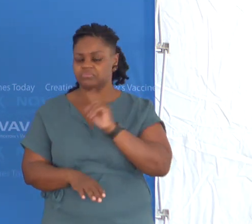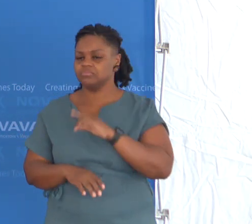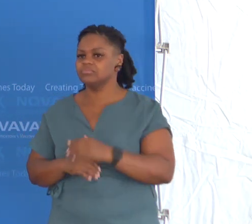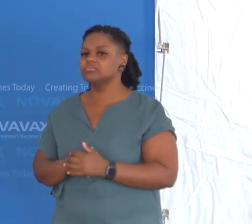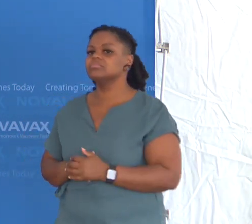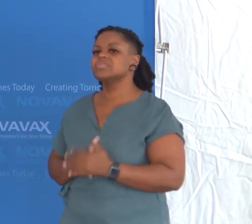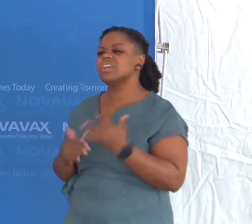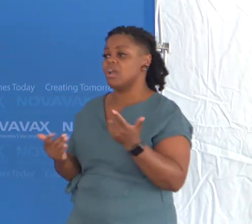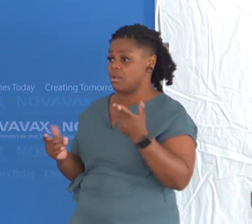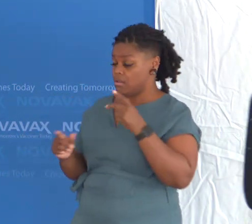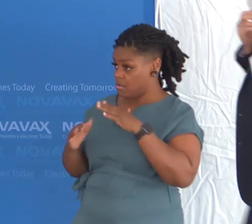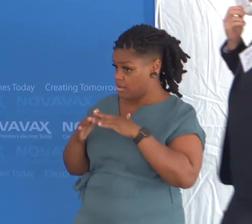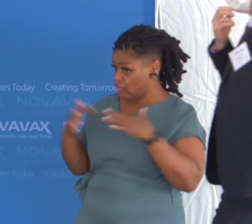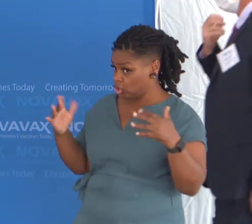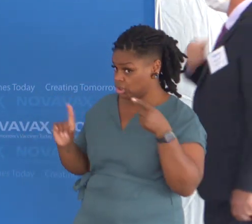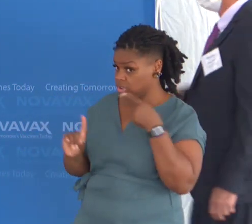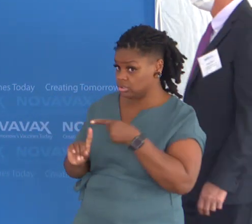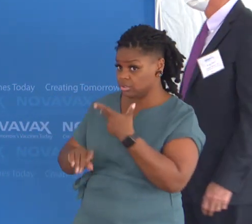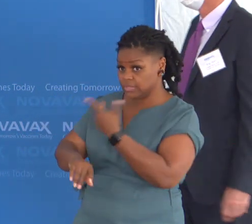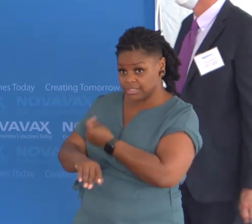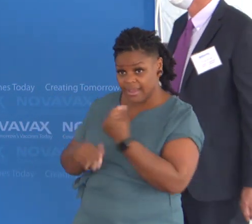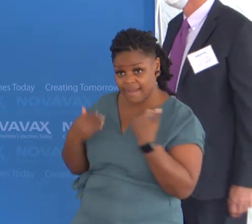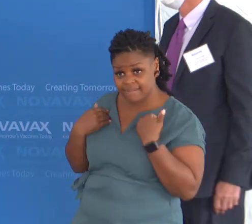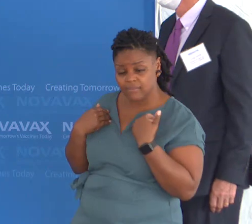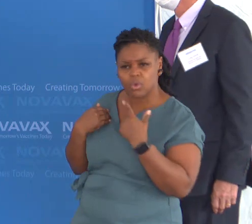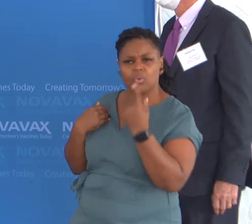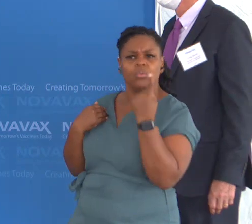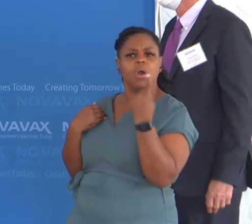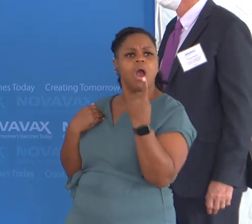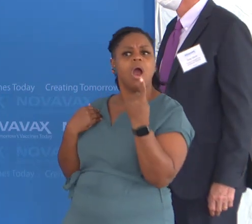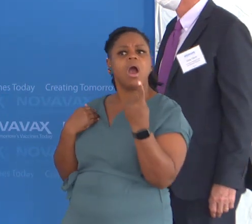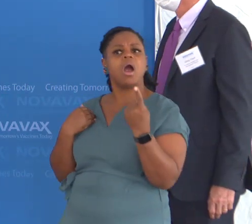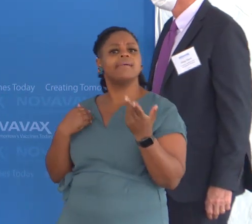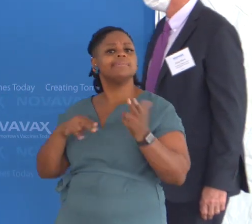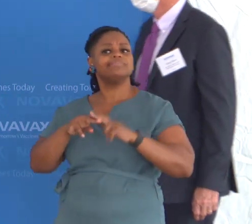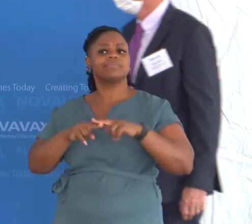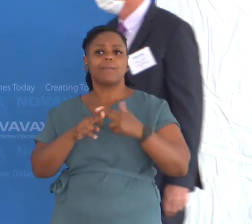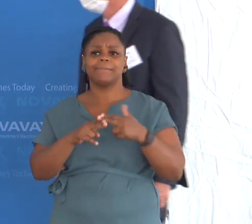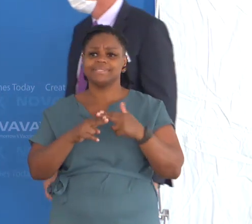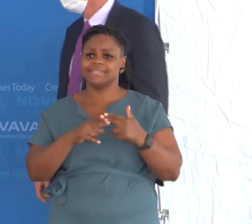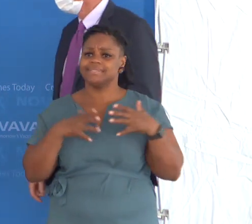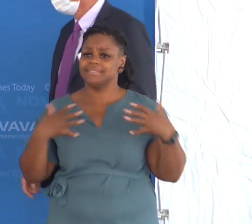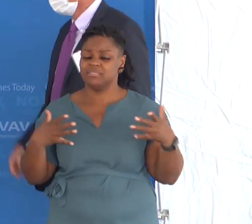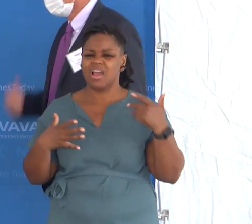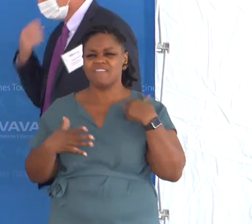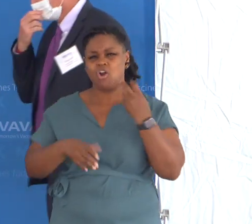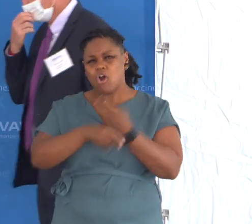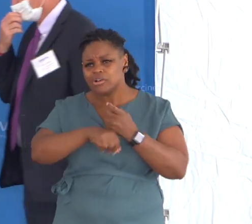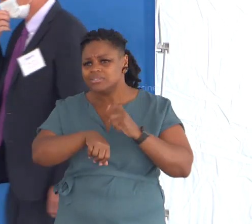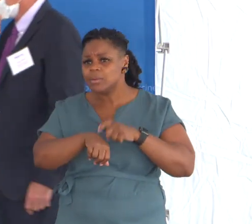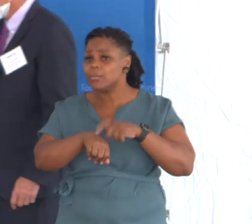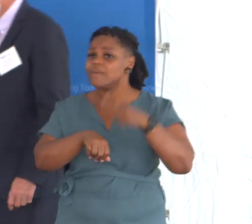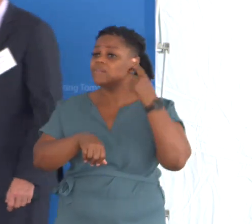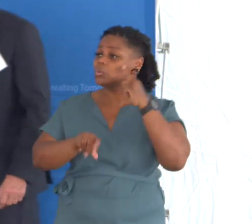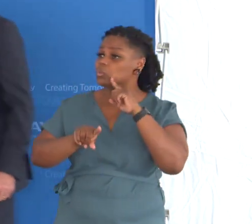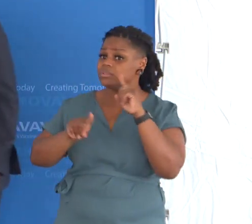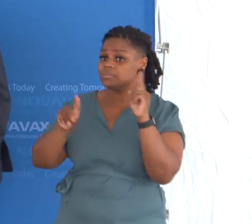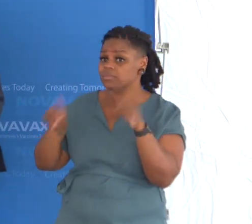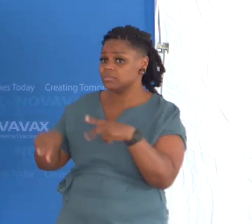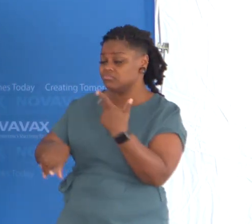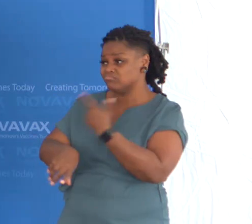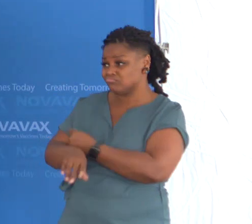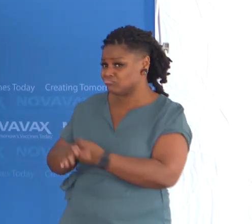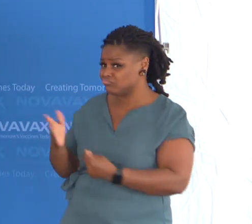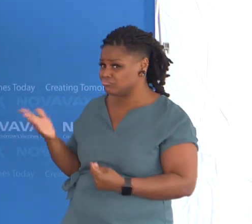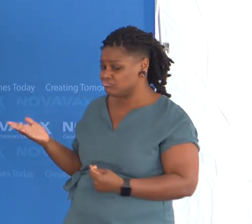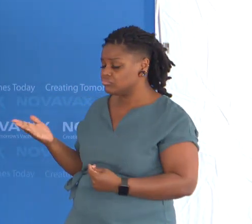those populations is obese people who maybe have a harder time getting an immune response. Do we have those body mass index in our? Yeah, we do.